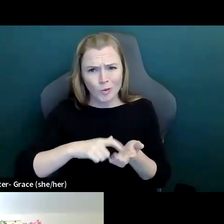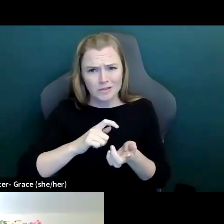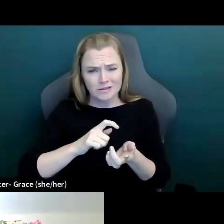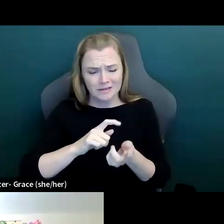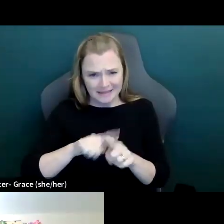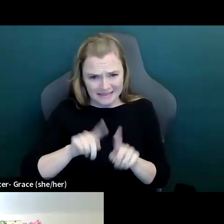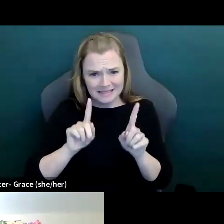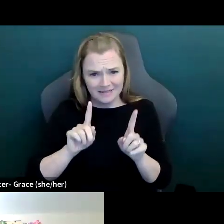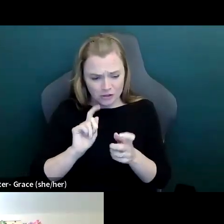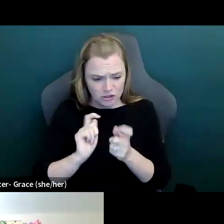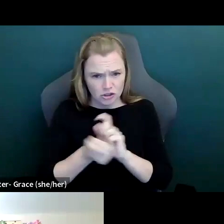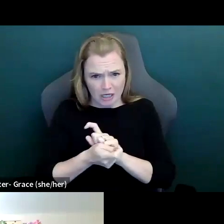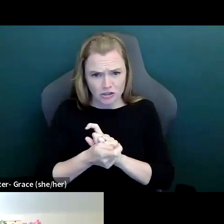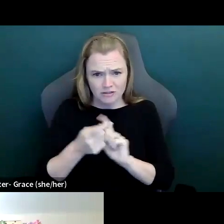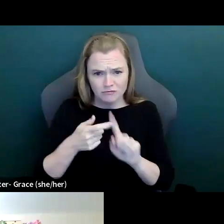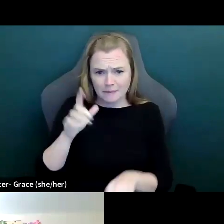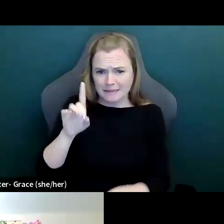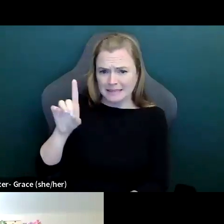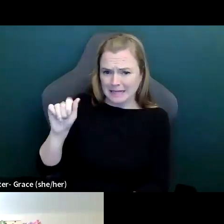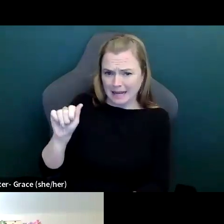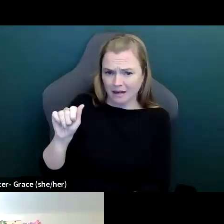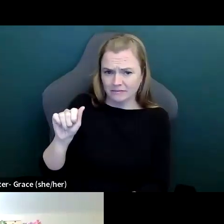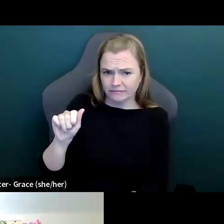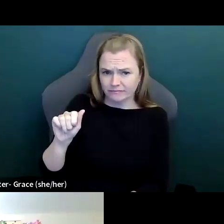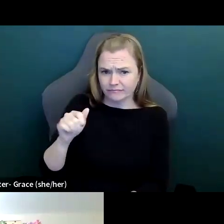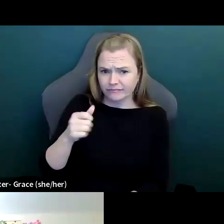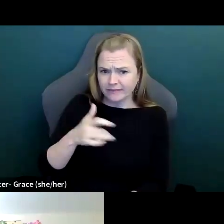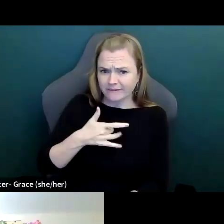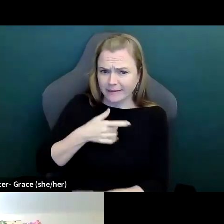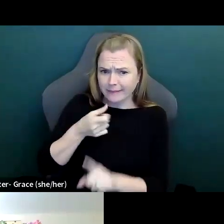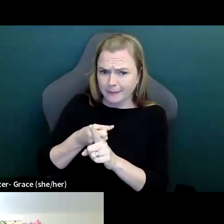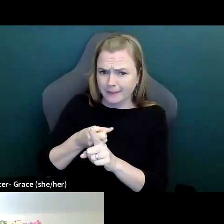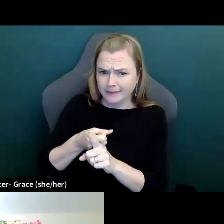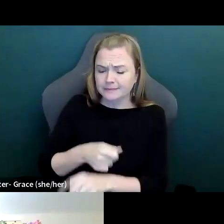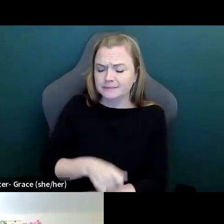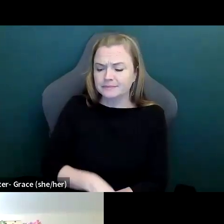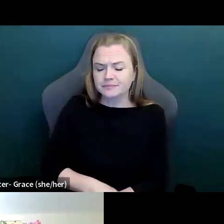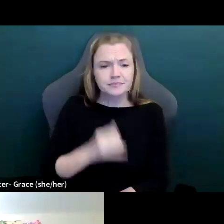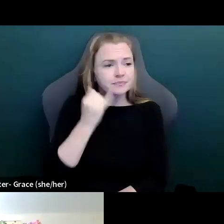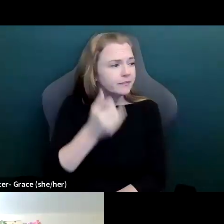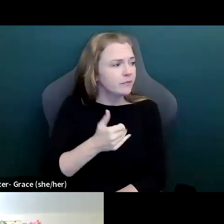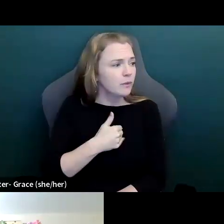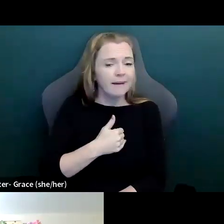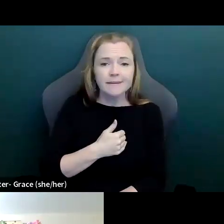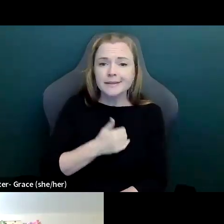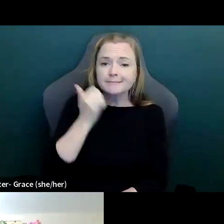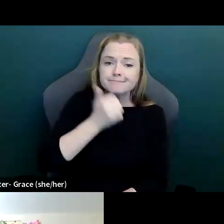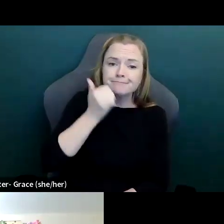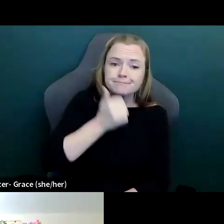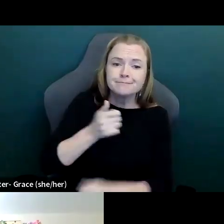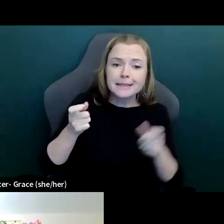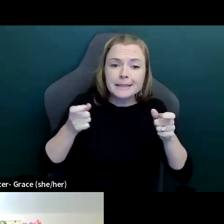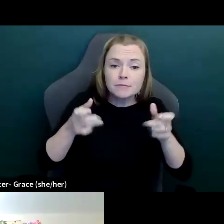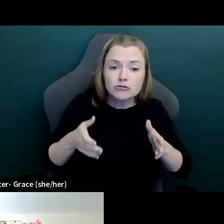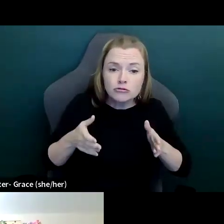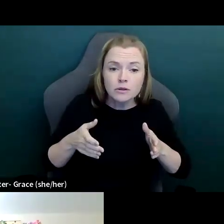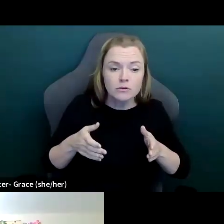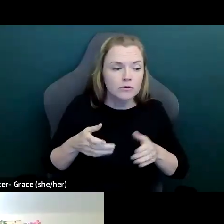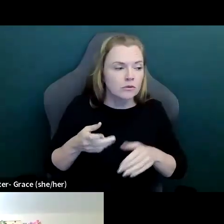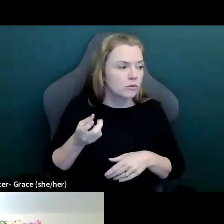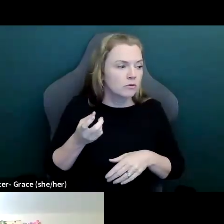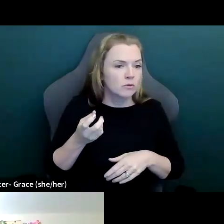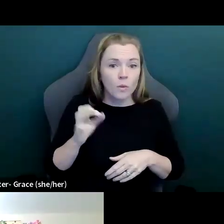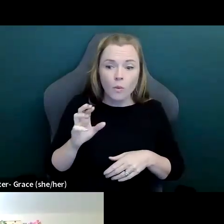impacted one way or another because, as mentioned, whether you have a day-to-day administrator or some of the limitations on